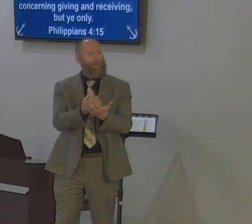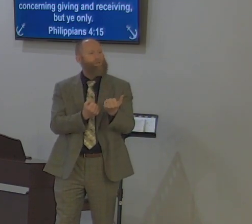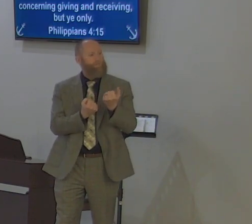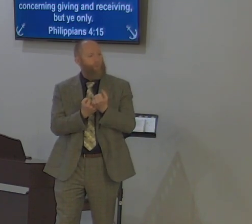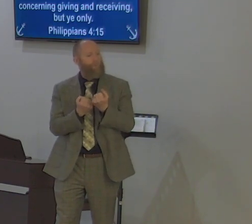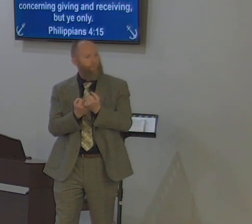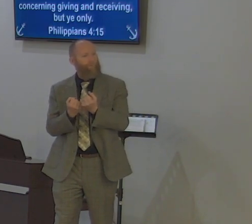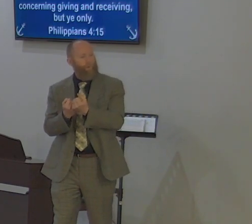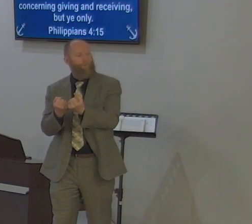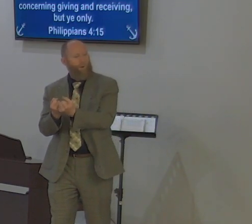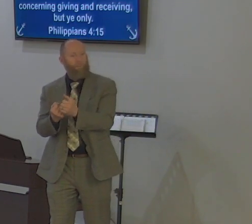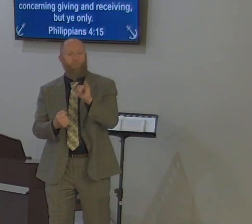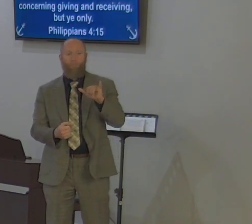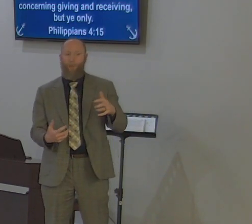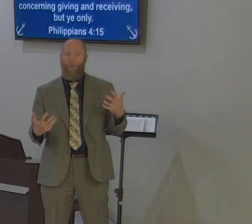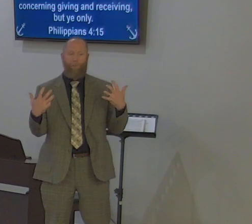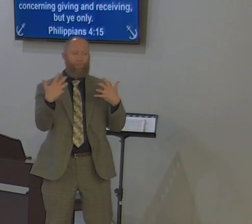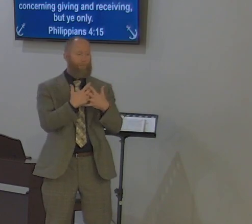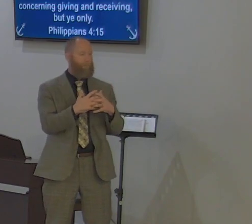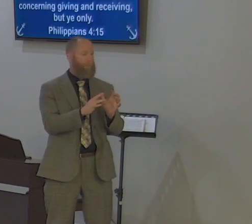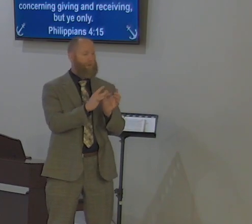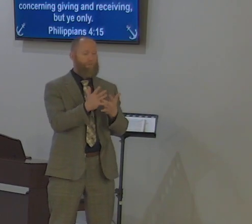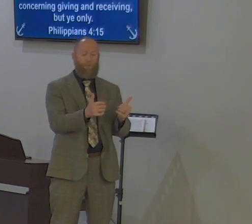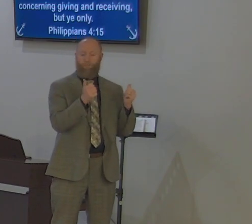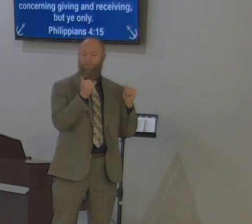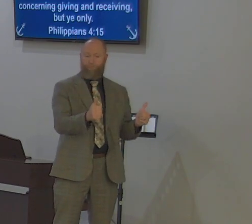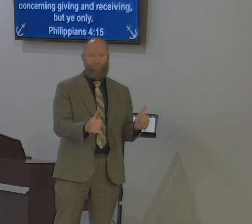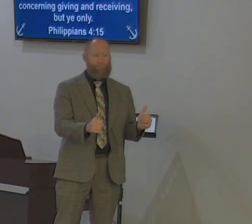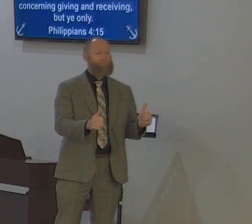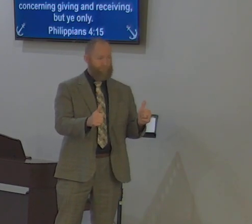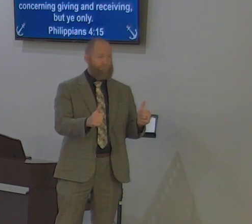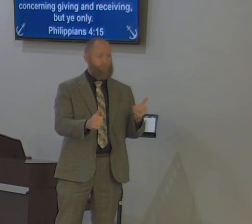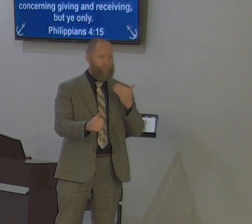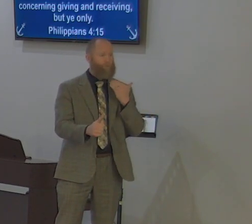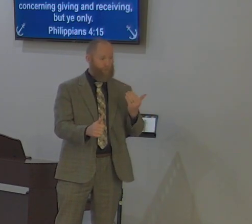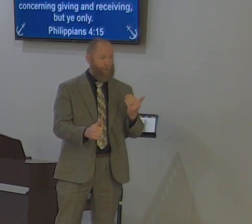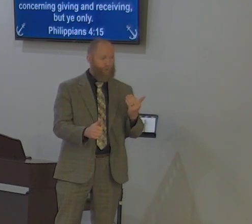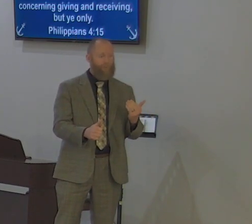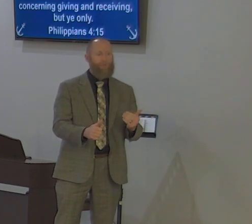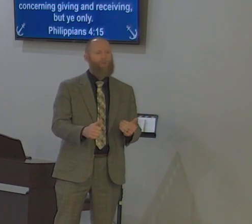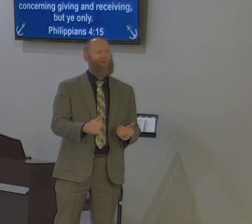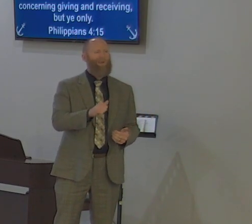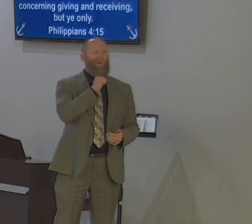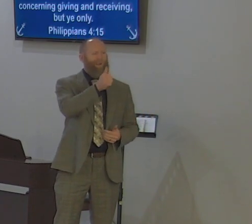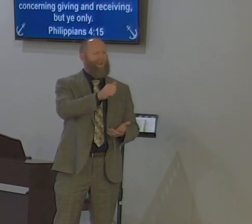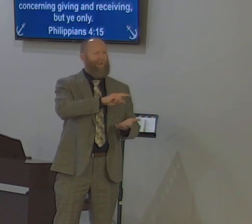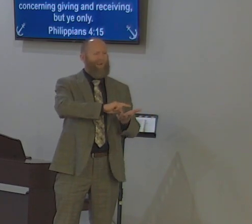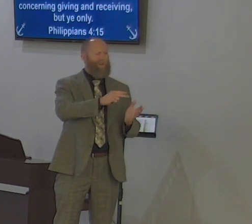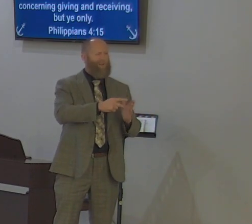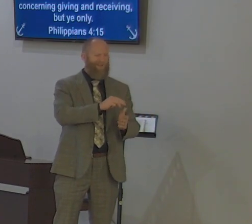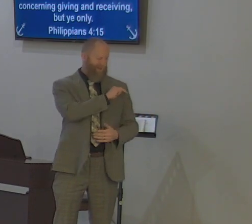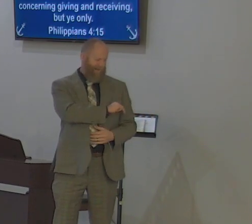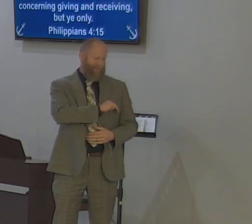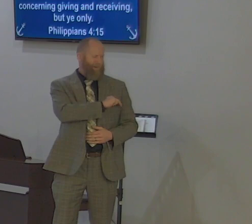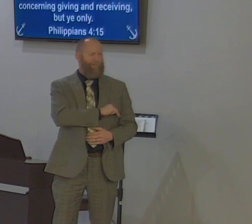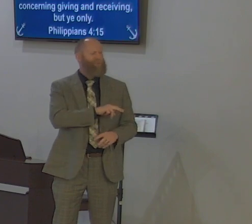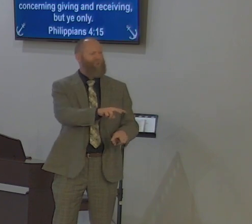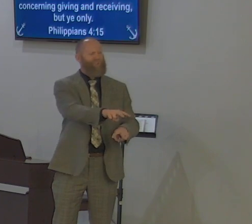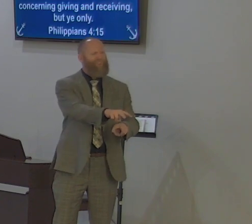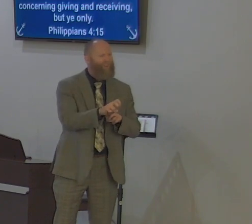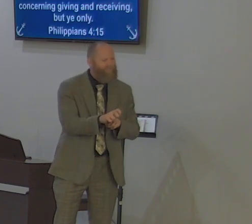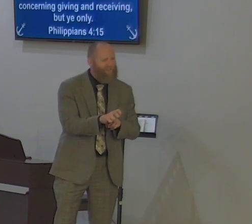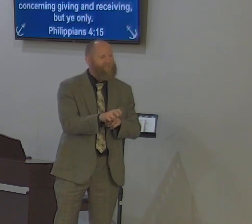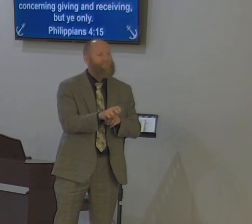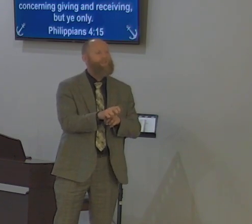appropriate. It's not unbiblical. Obviously, it's biblical. And it's not that missionary being selfish. Someone needs to pay the bill to get the work done. Isn't that